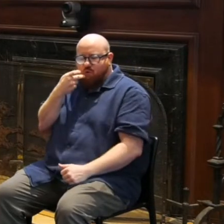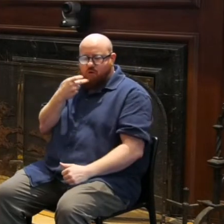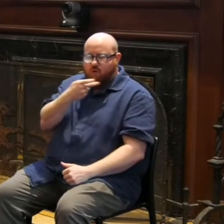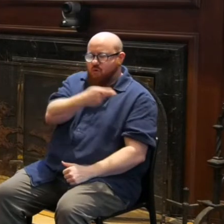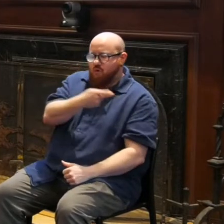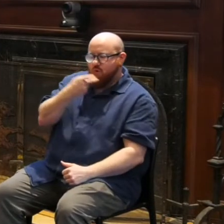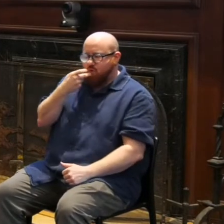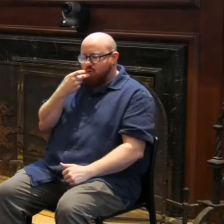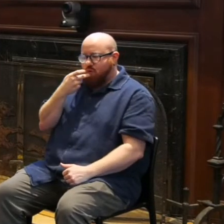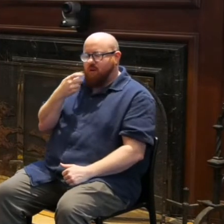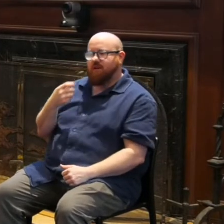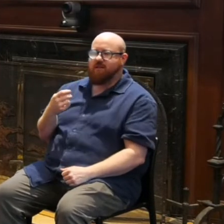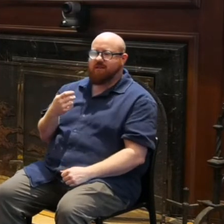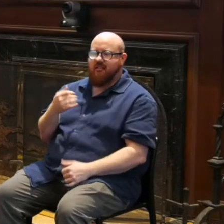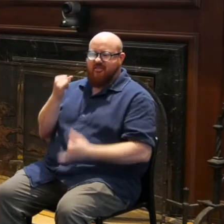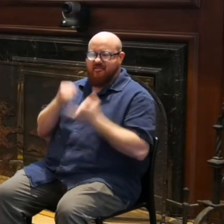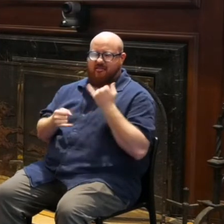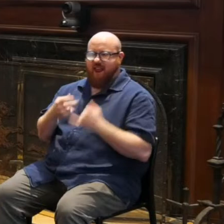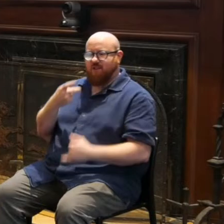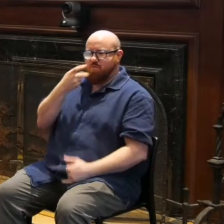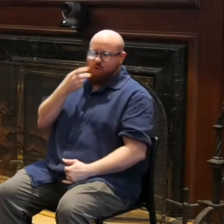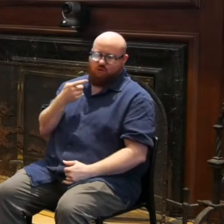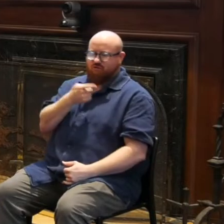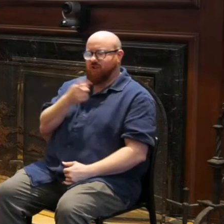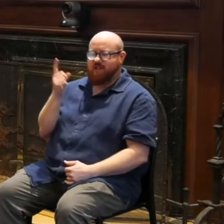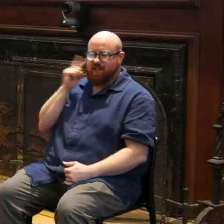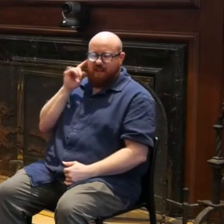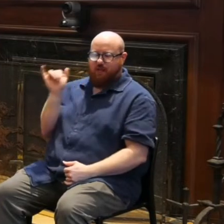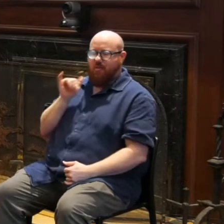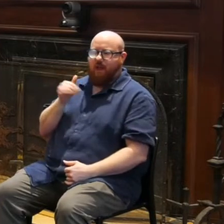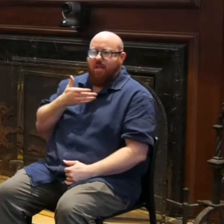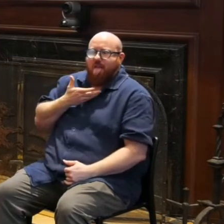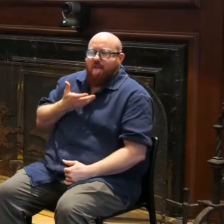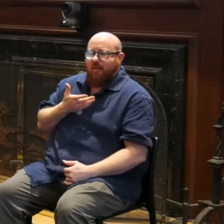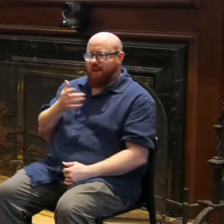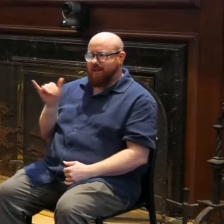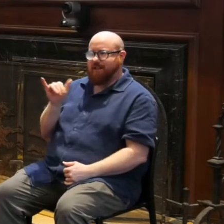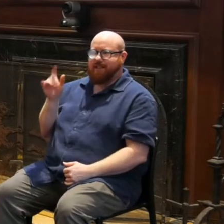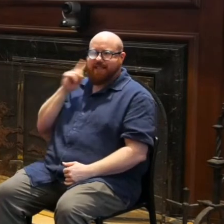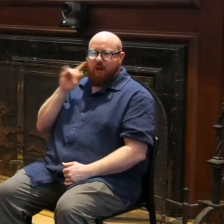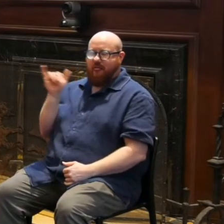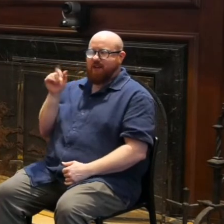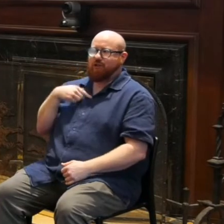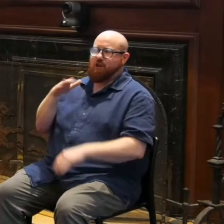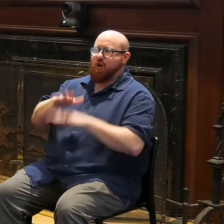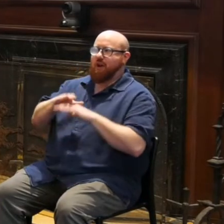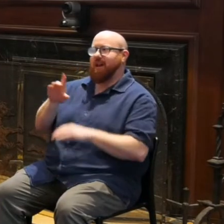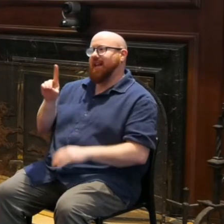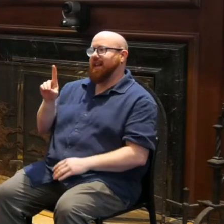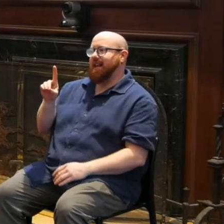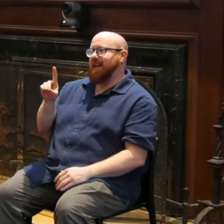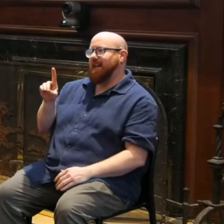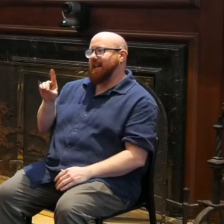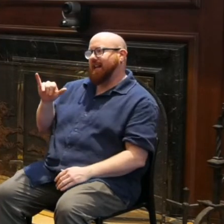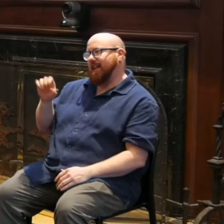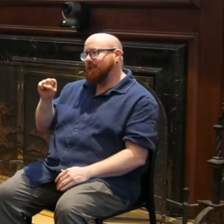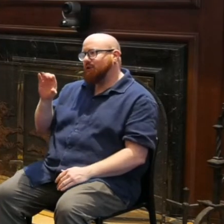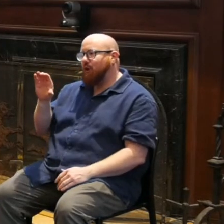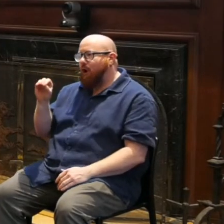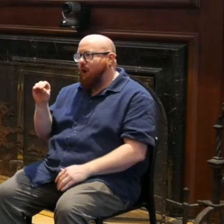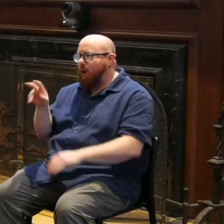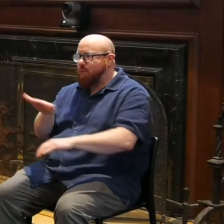old rascal tune showing up on a disco station. Old memories, old tunes,